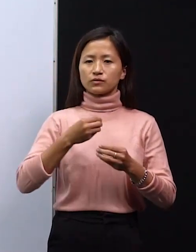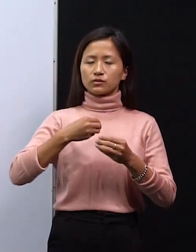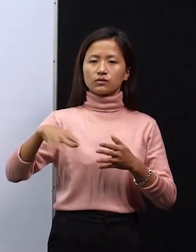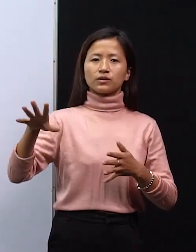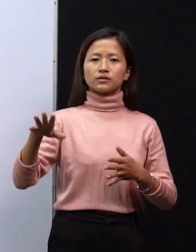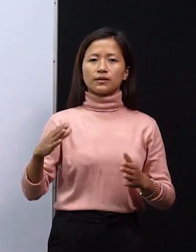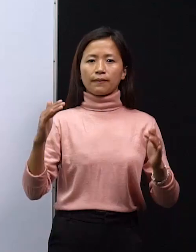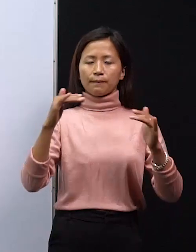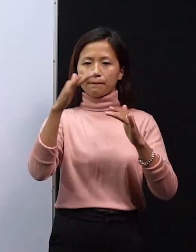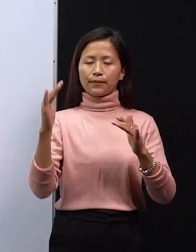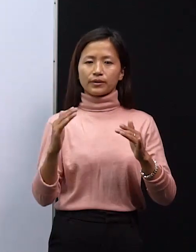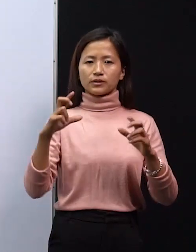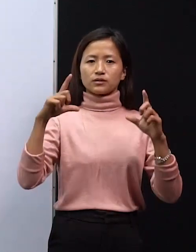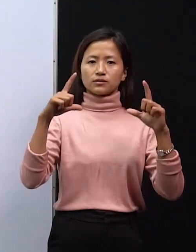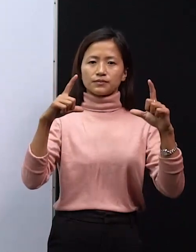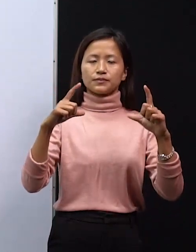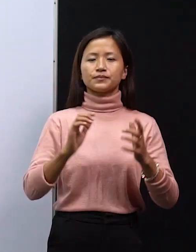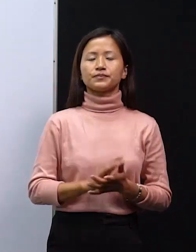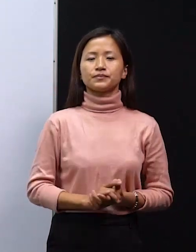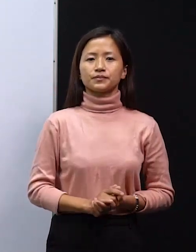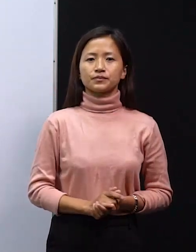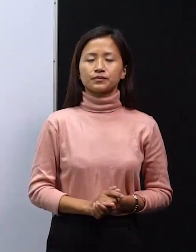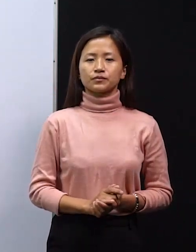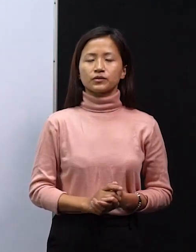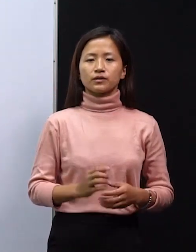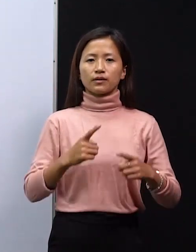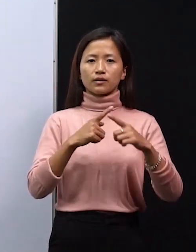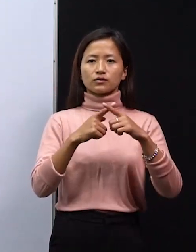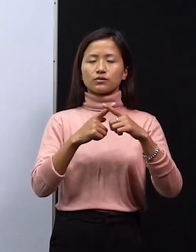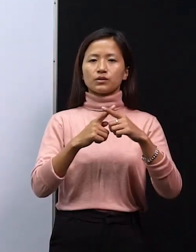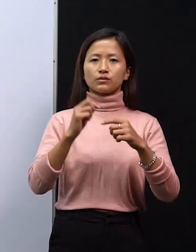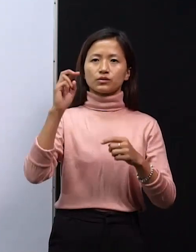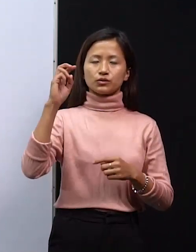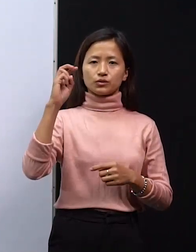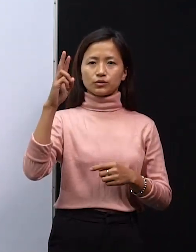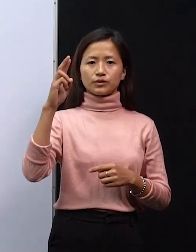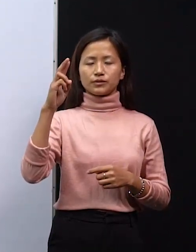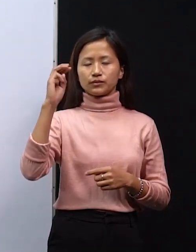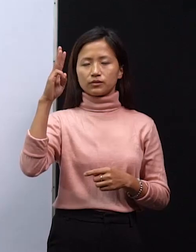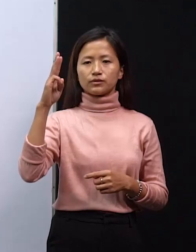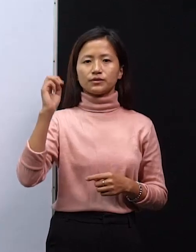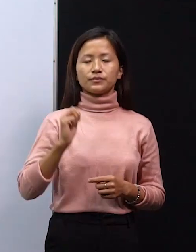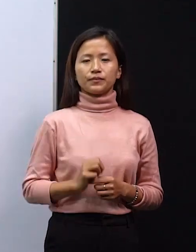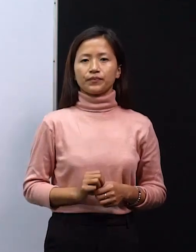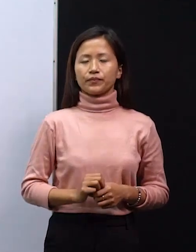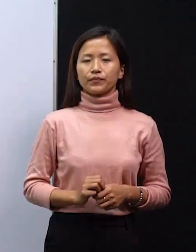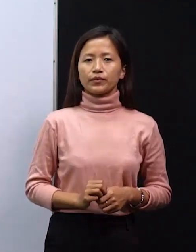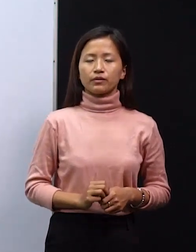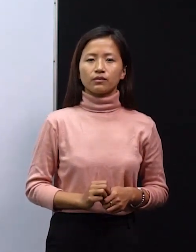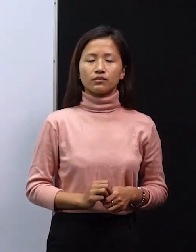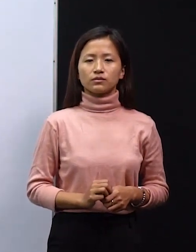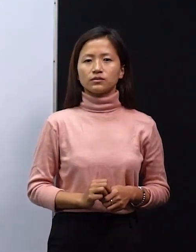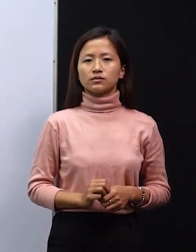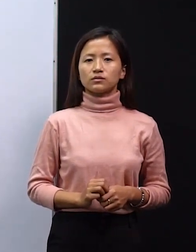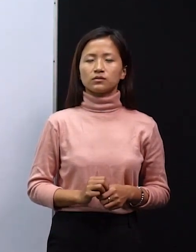is x cubed x to the power 3 plus 5x to the power 2. Now,